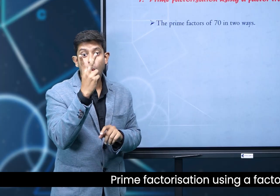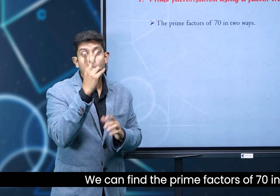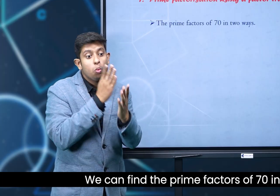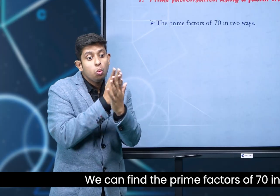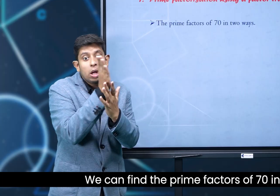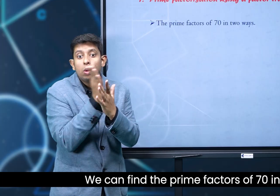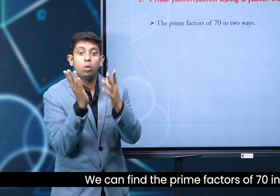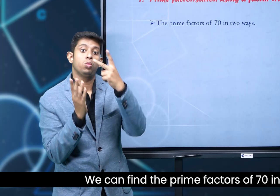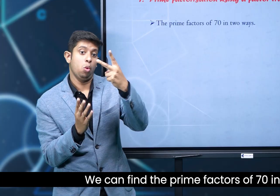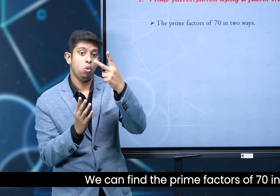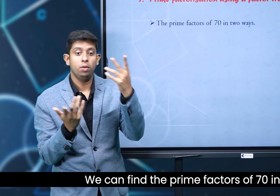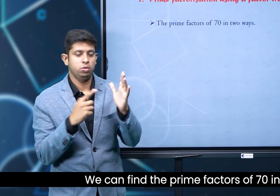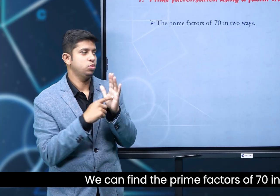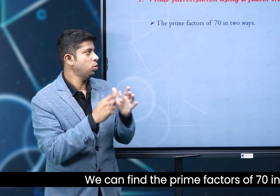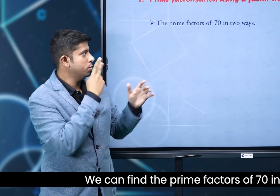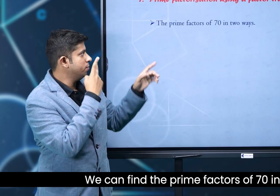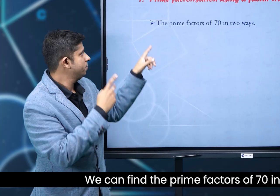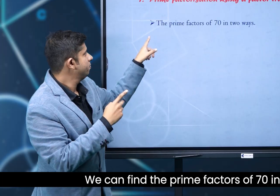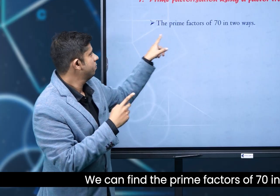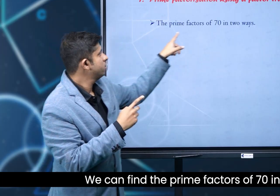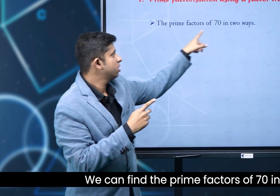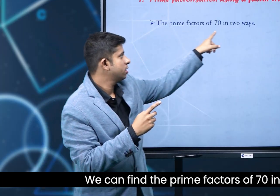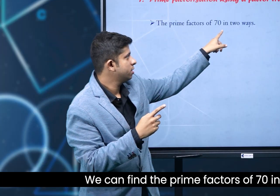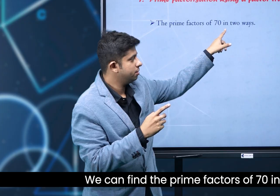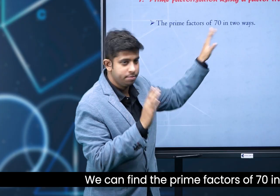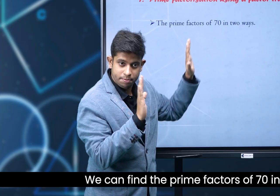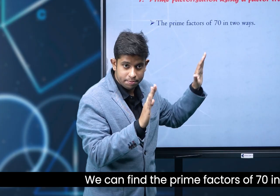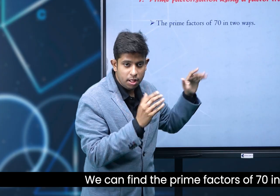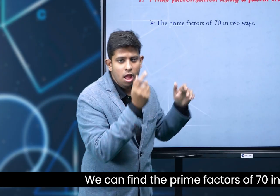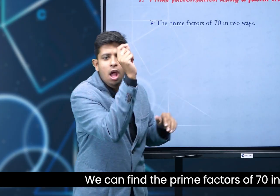We can find the prime factors of 70 in two ways.